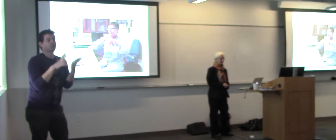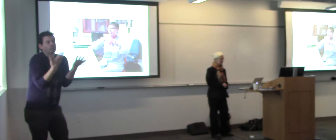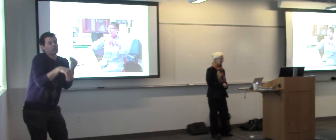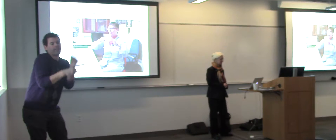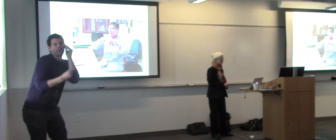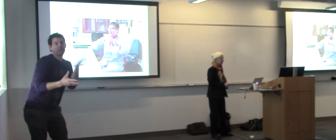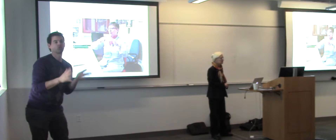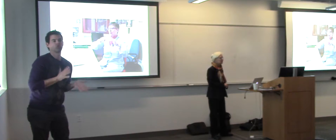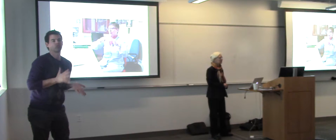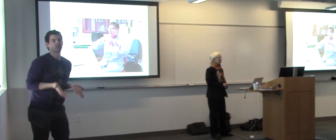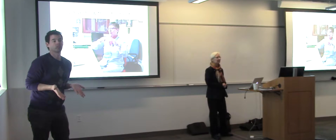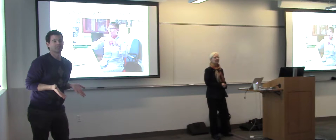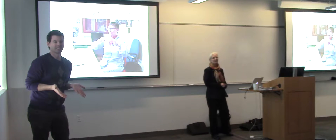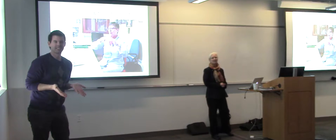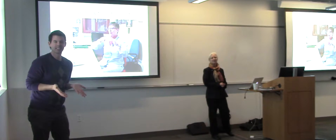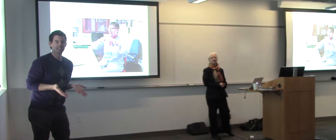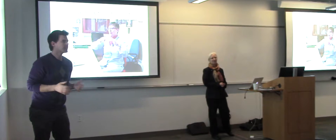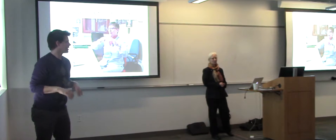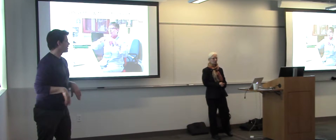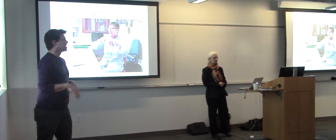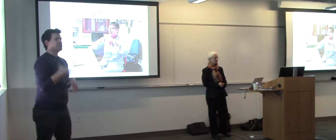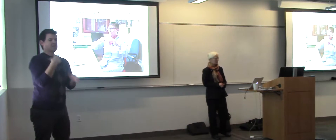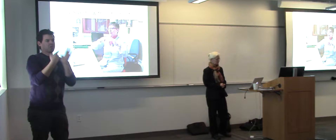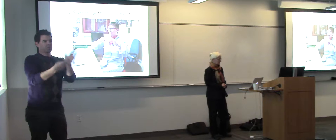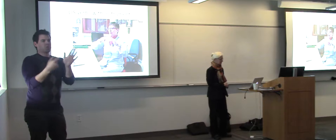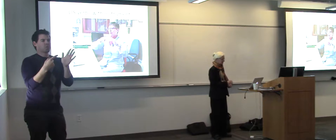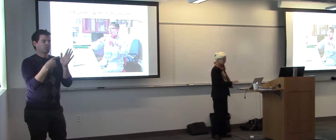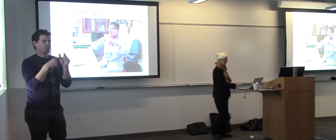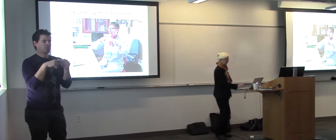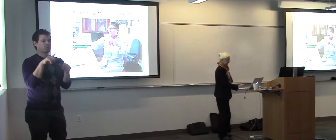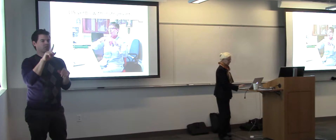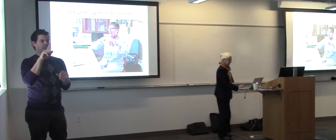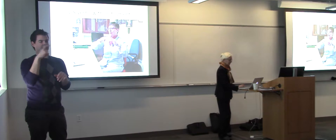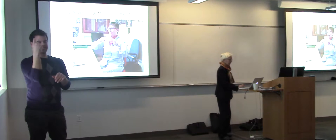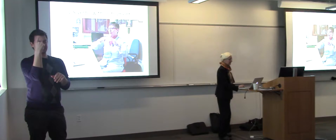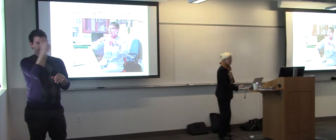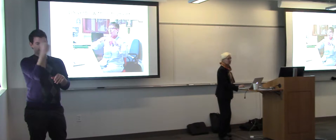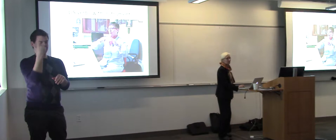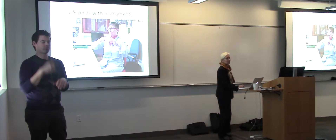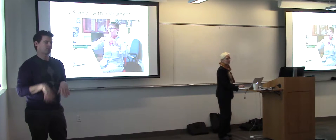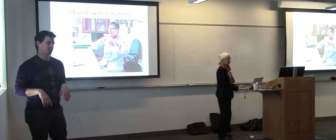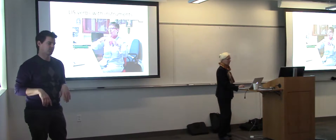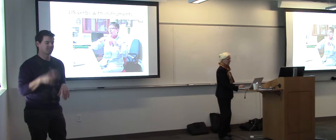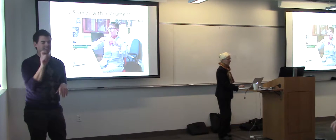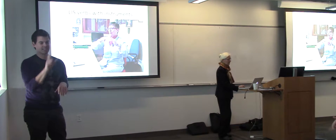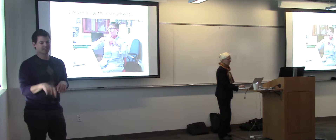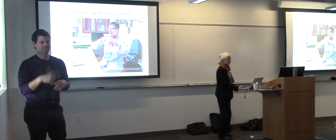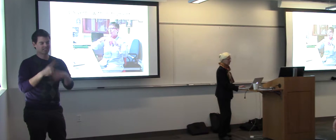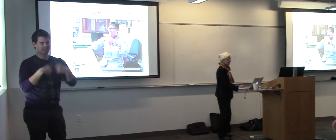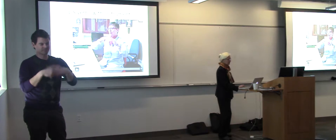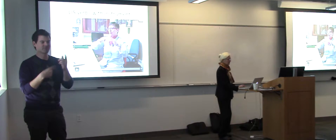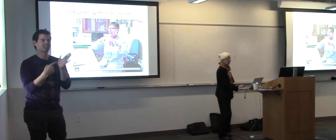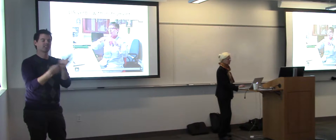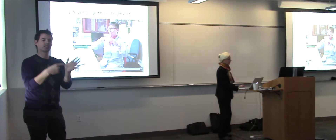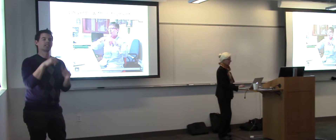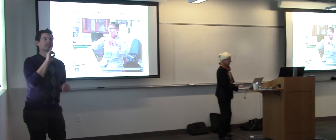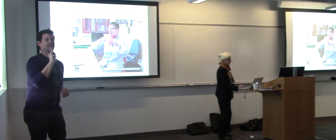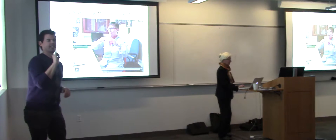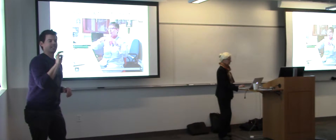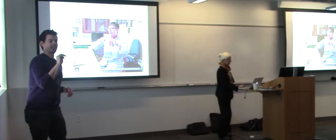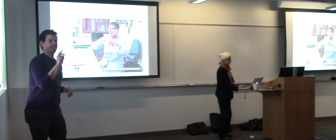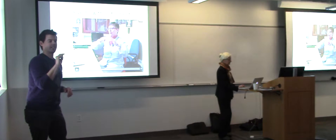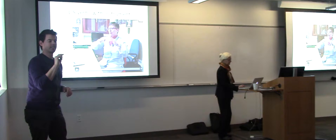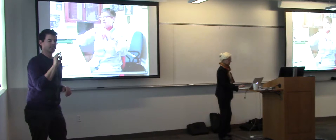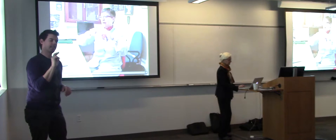signer, Italian signer, signing some instrument verbs. And she uses object handshakes for all